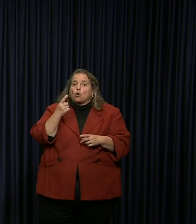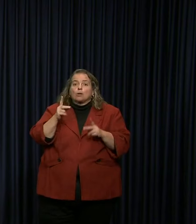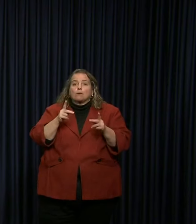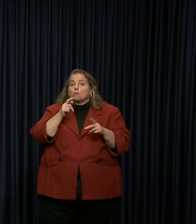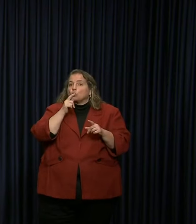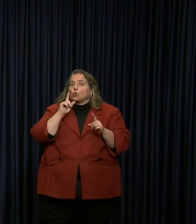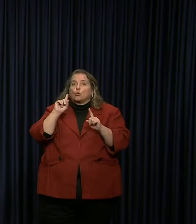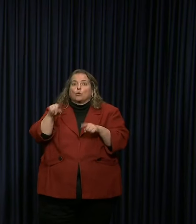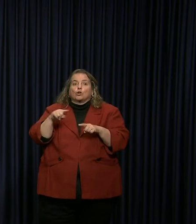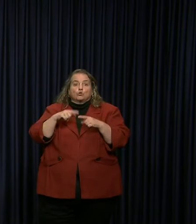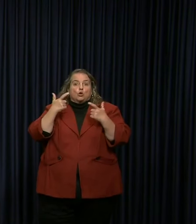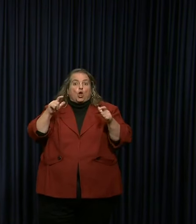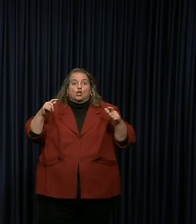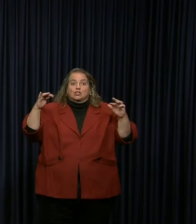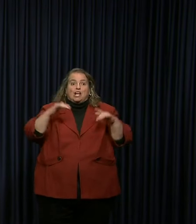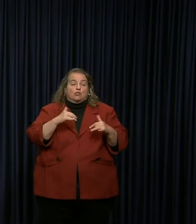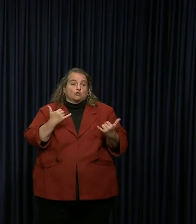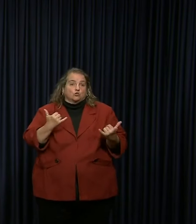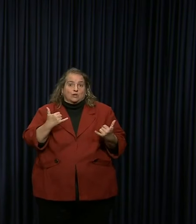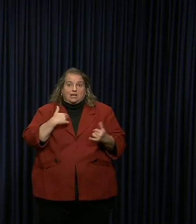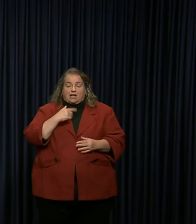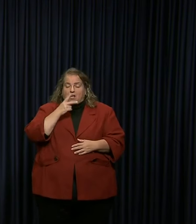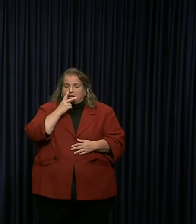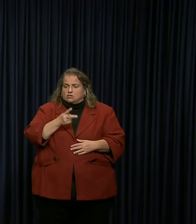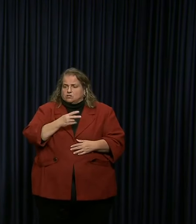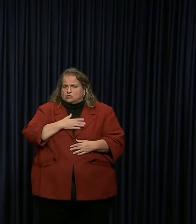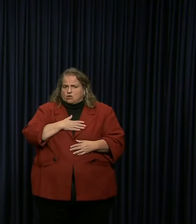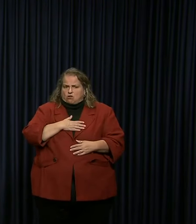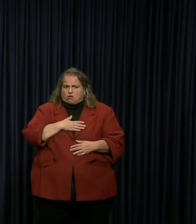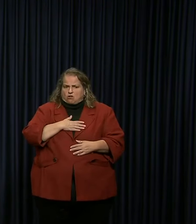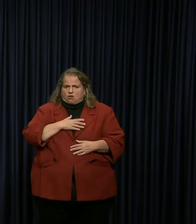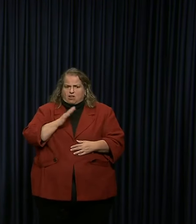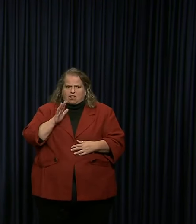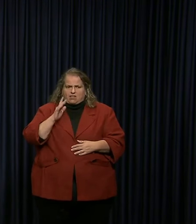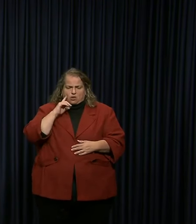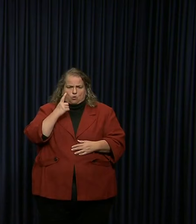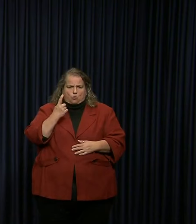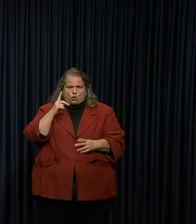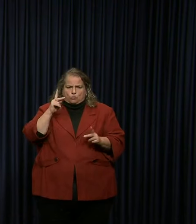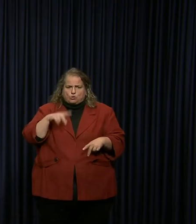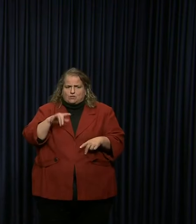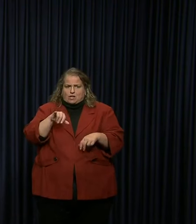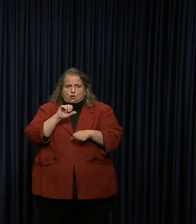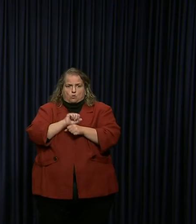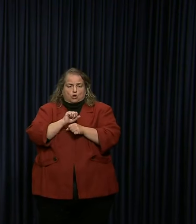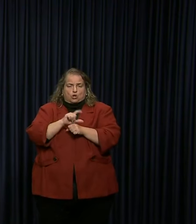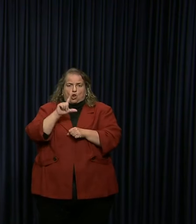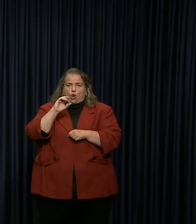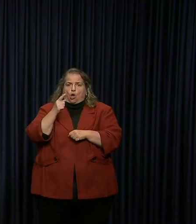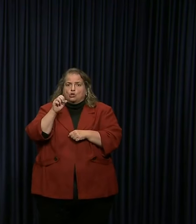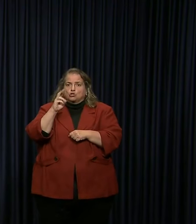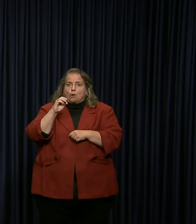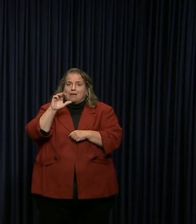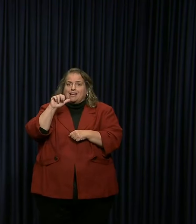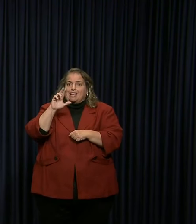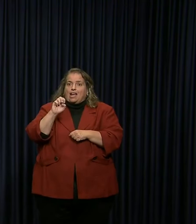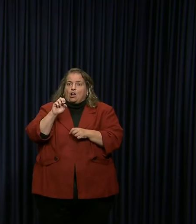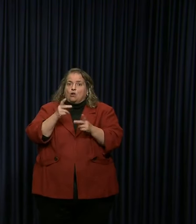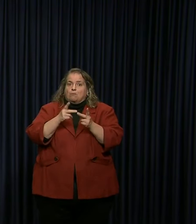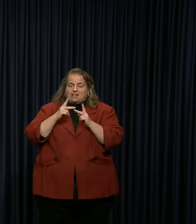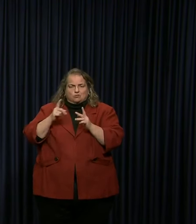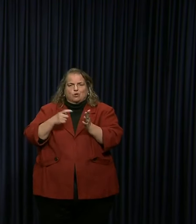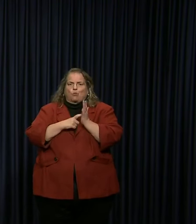attended large gatherings. You know, today I saw that at least one individual that worked at a long-term care facility was